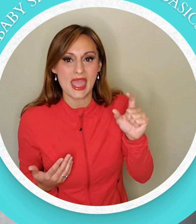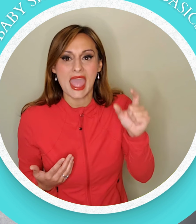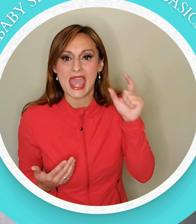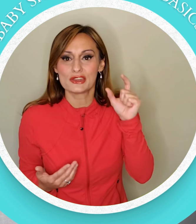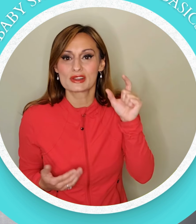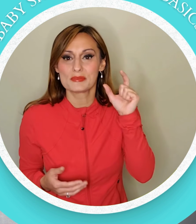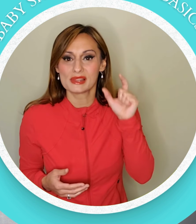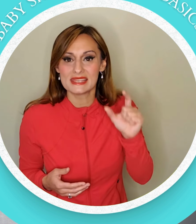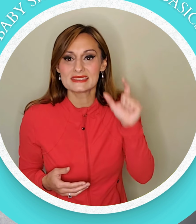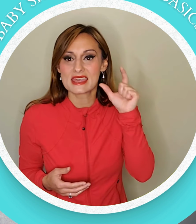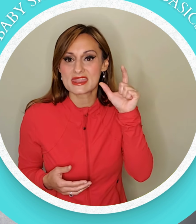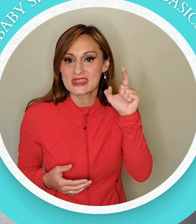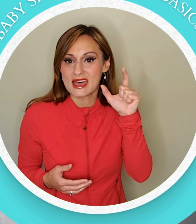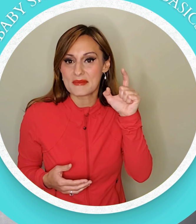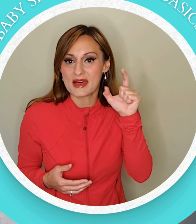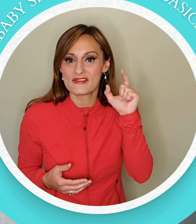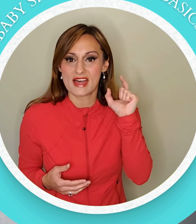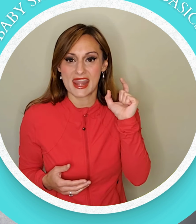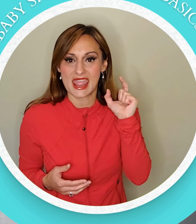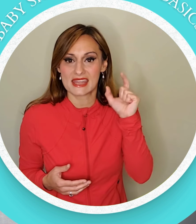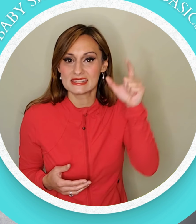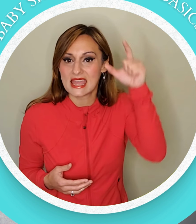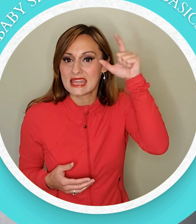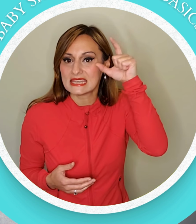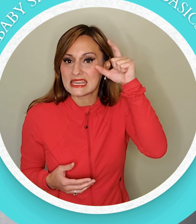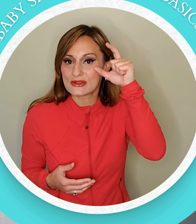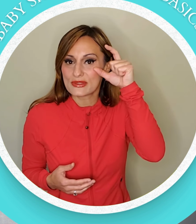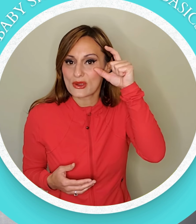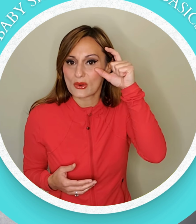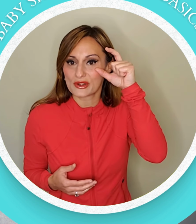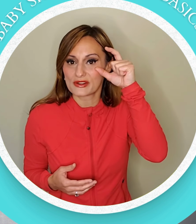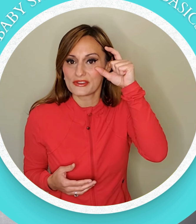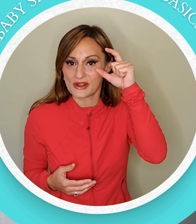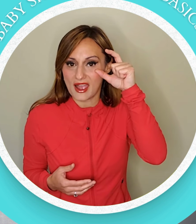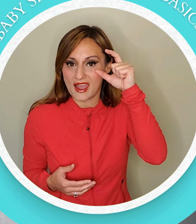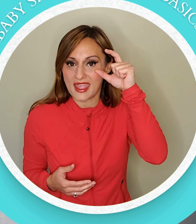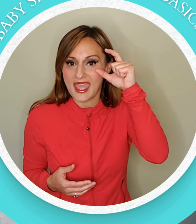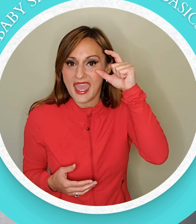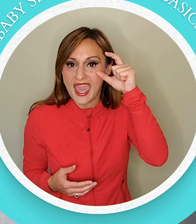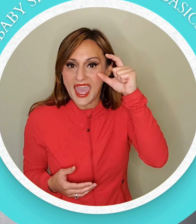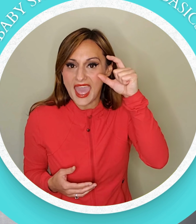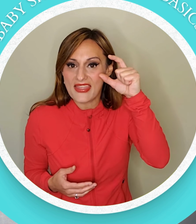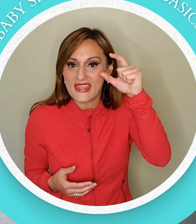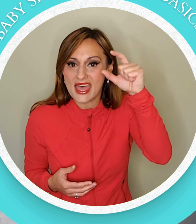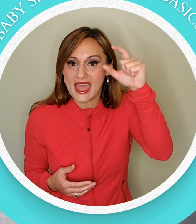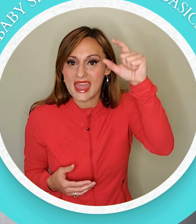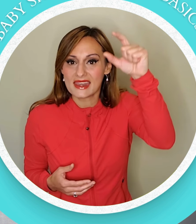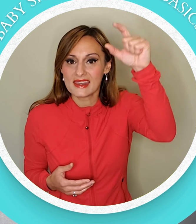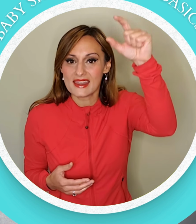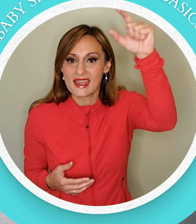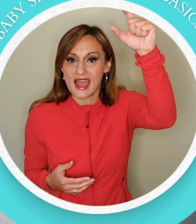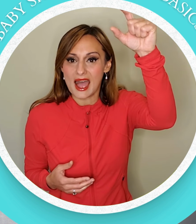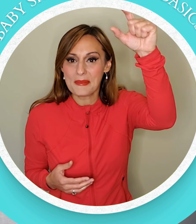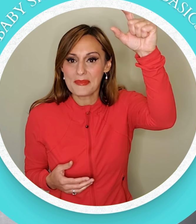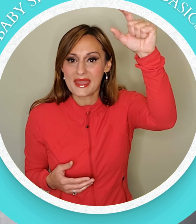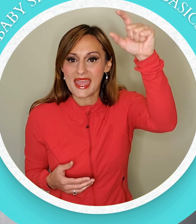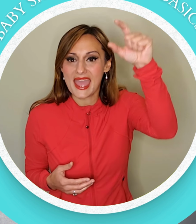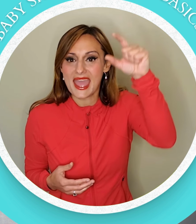palm, and you're going to place the thumb of that hand near the corner of your eye, and